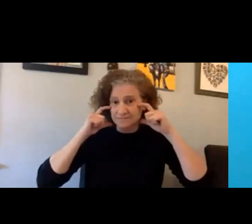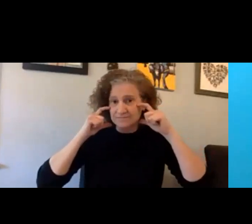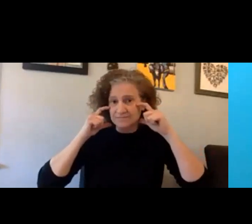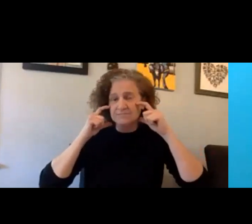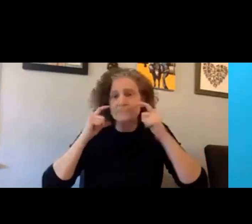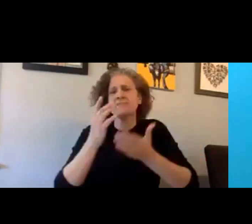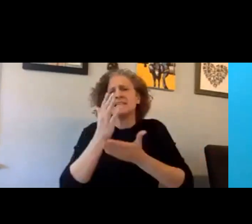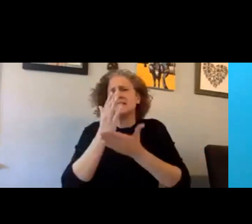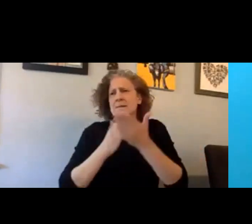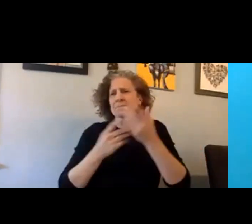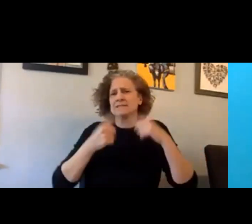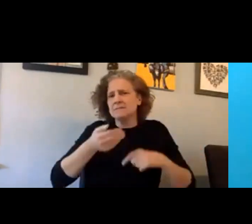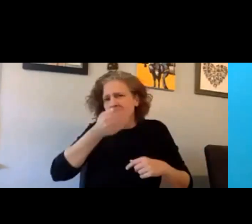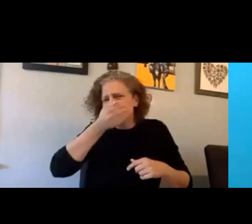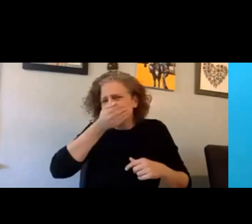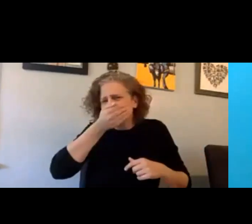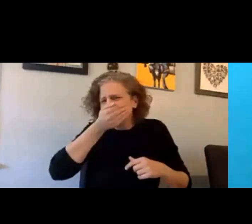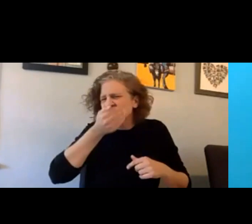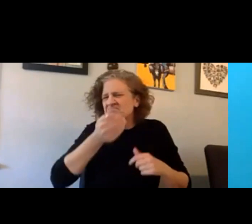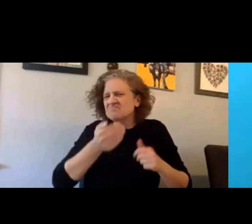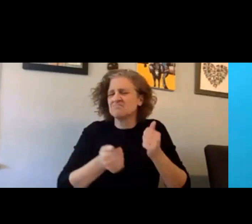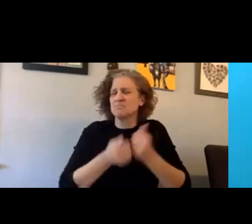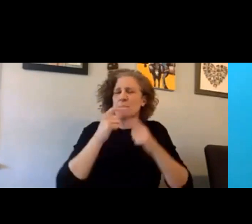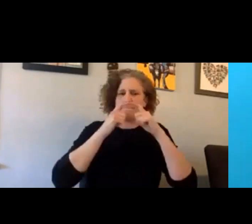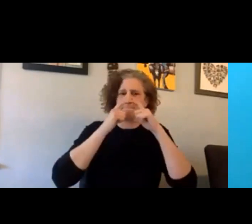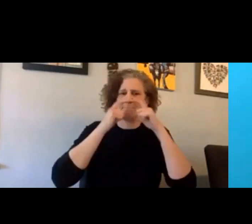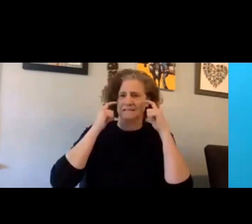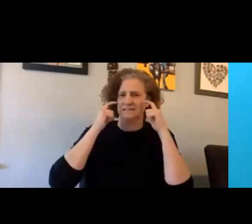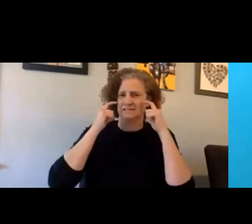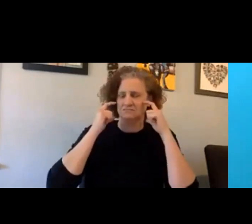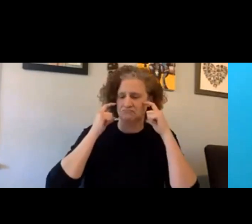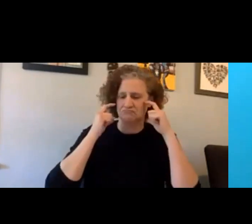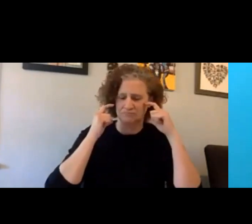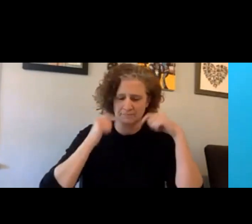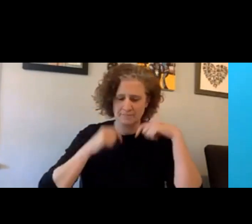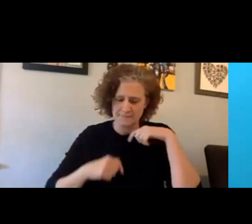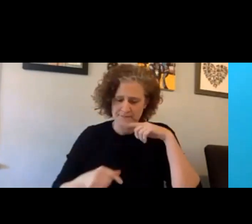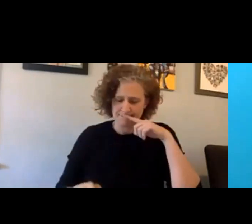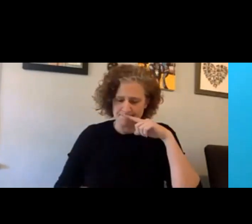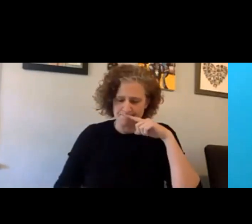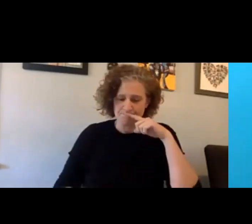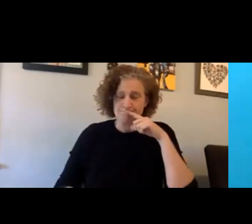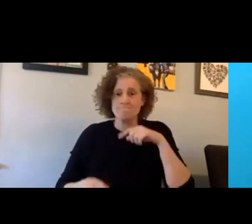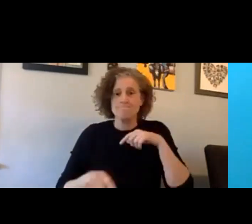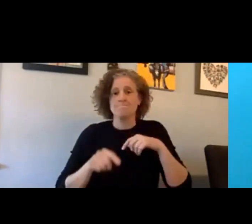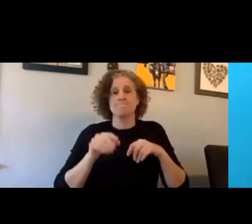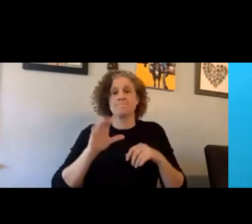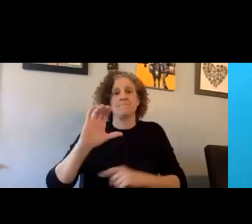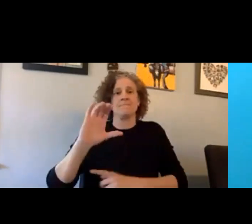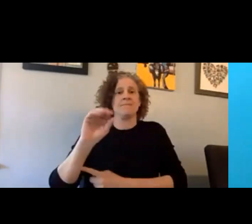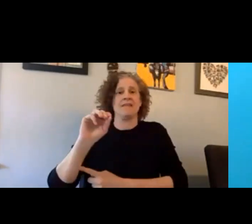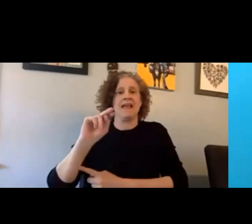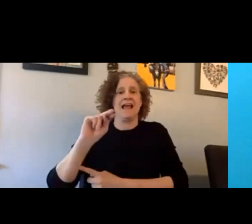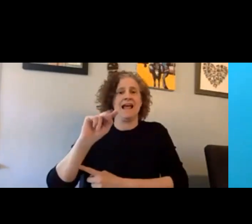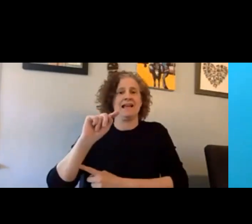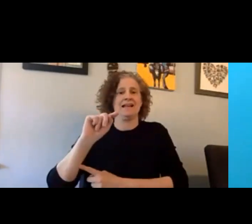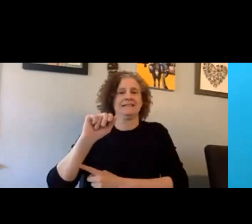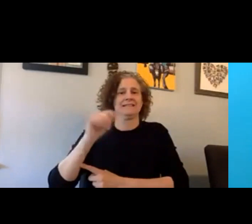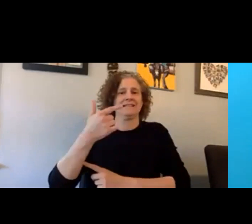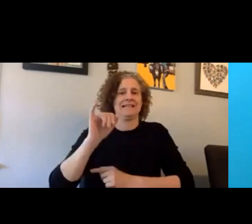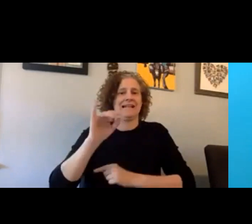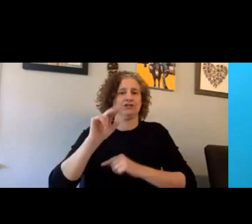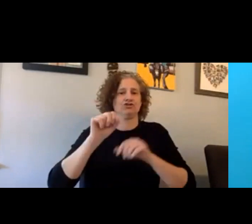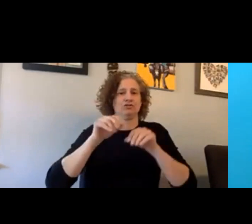sign it. Mask. Now, some people sign it like this. Most people sign it with their fingers like this.